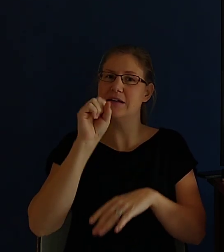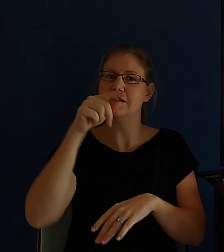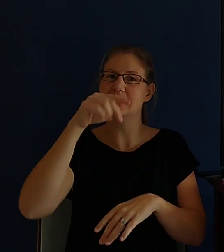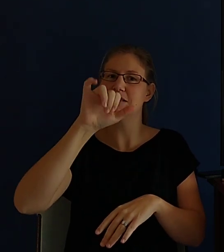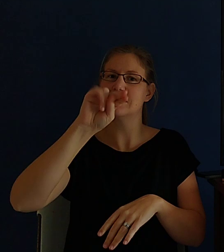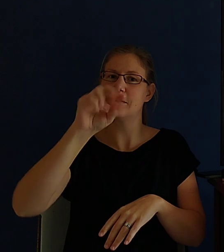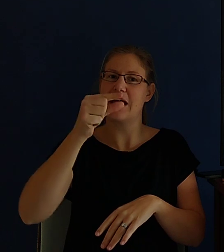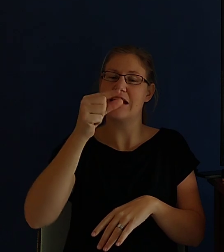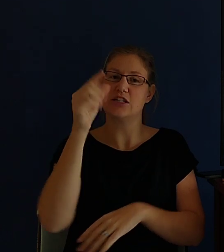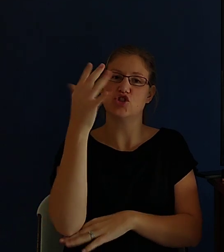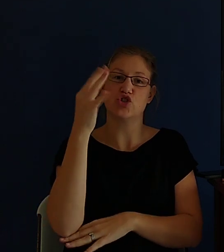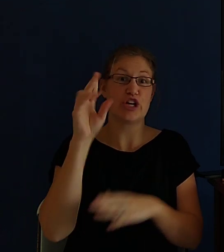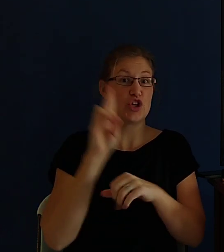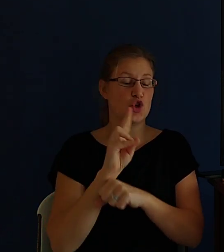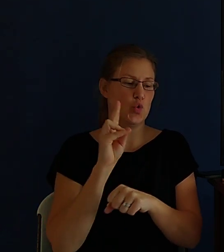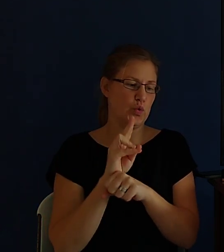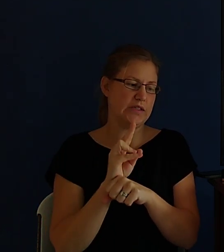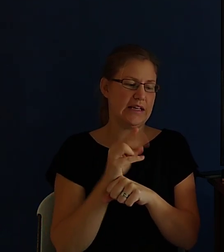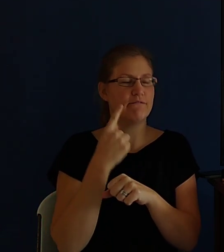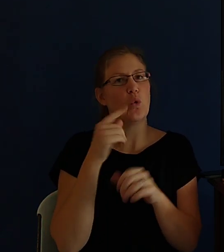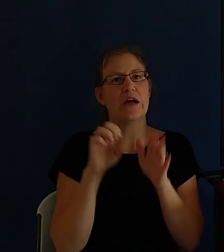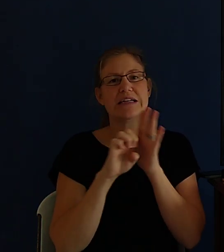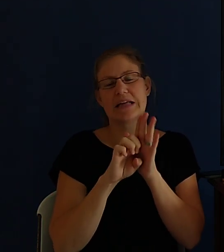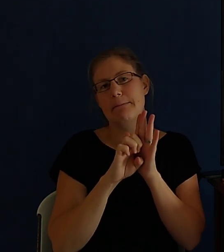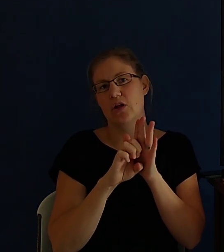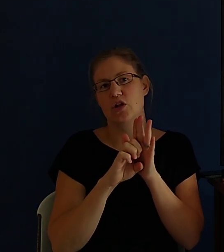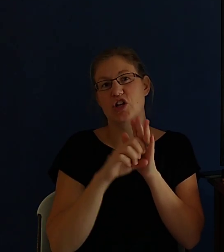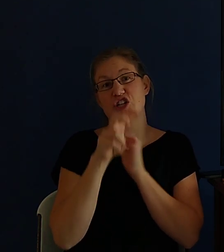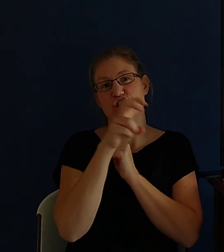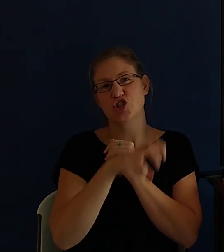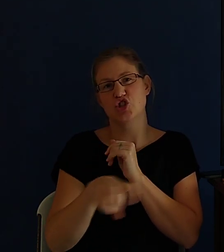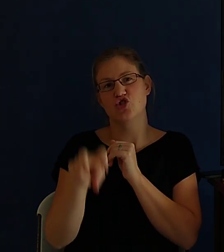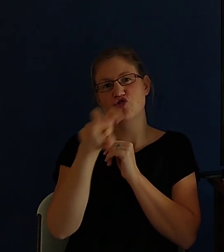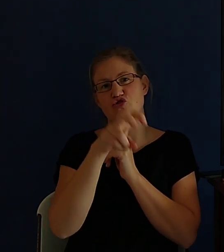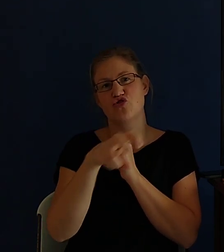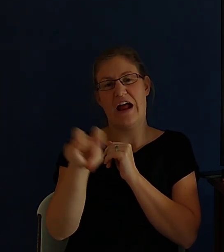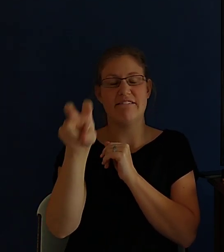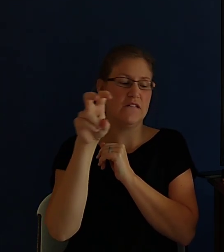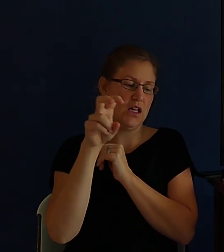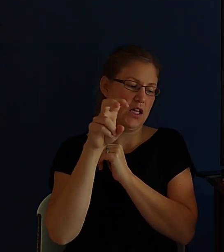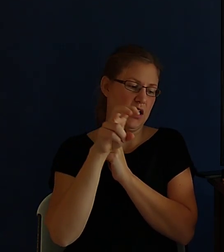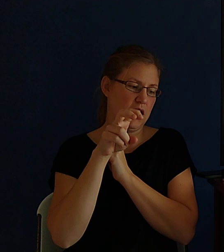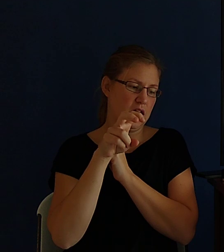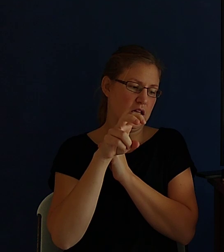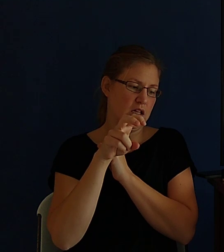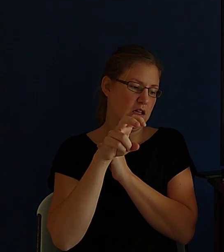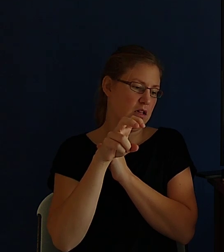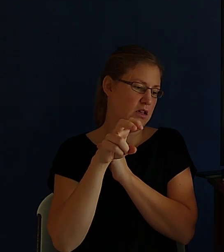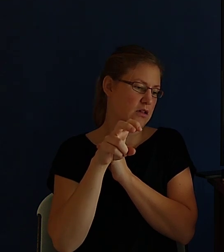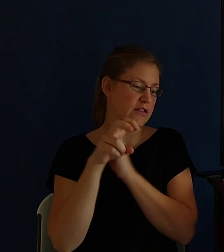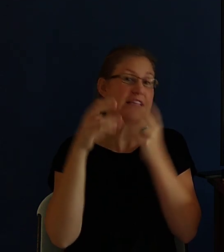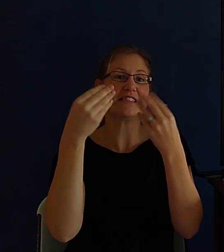using, for example, the travel person, the sail travel